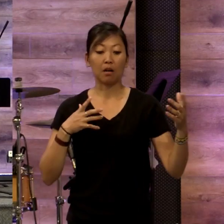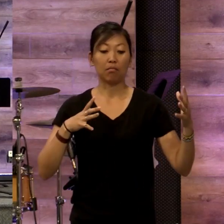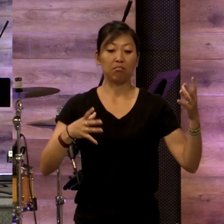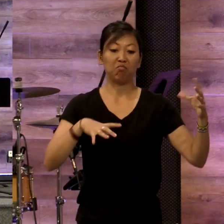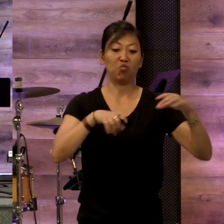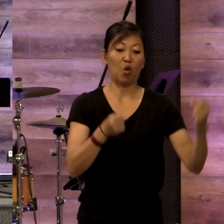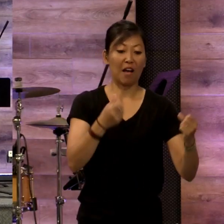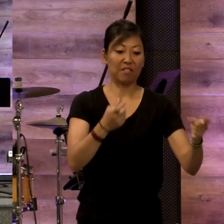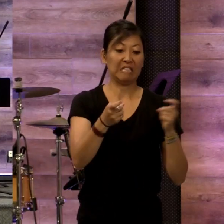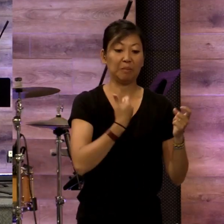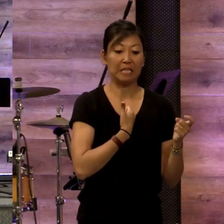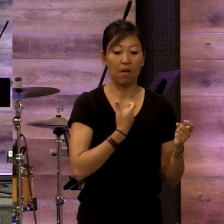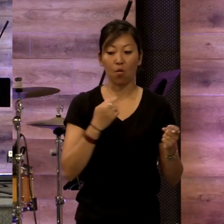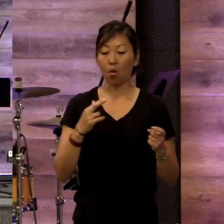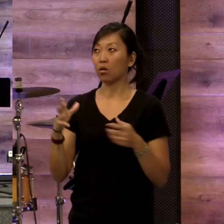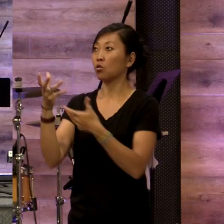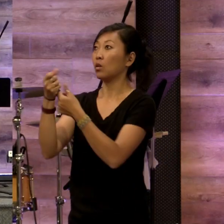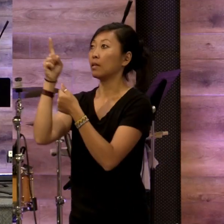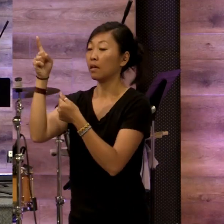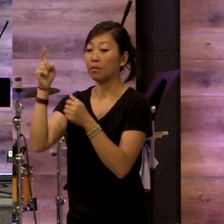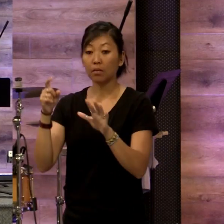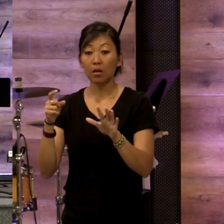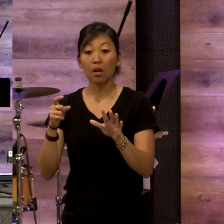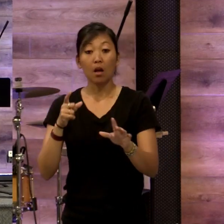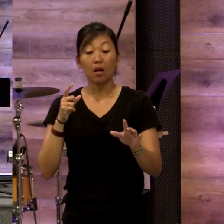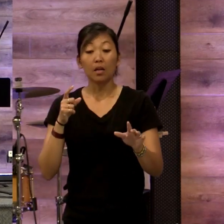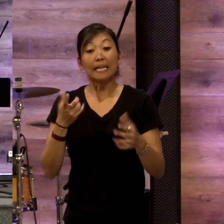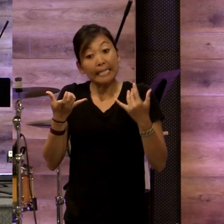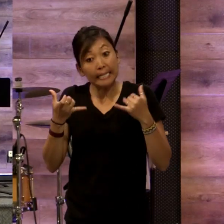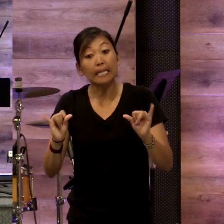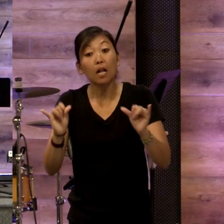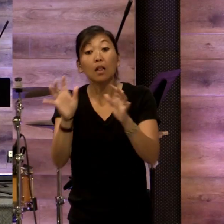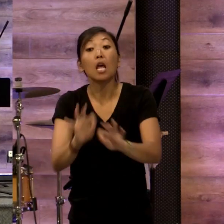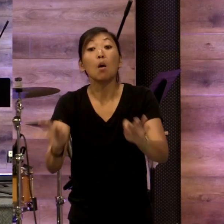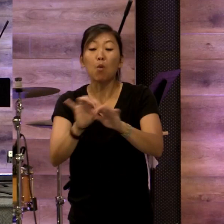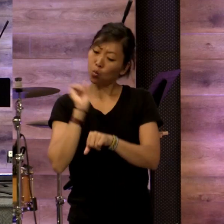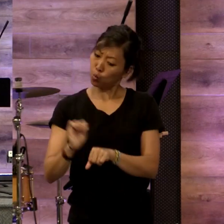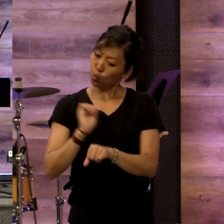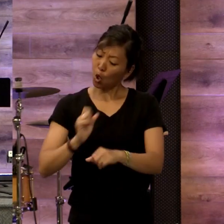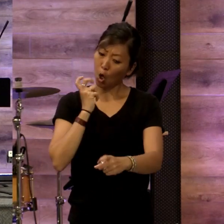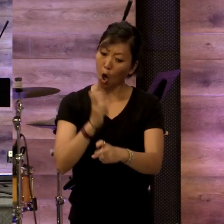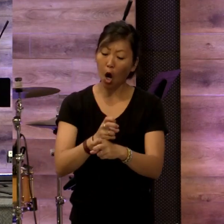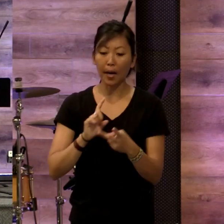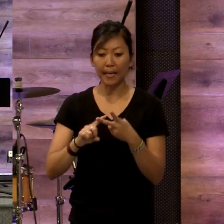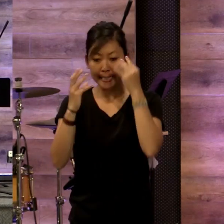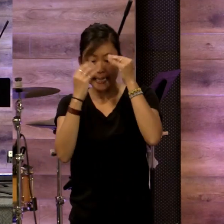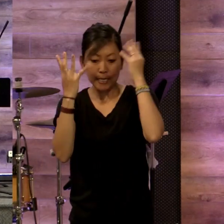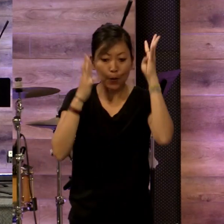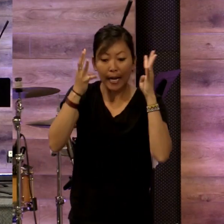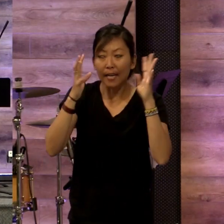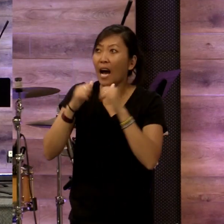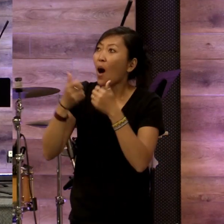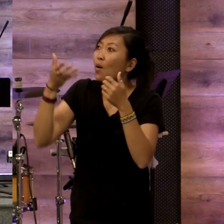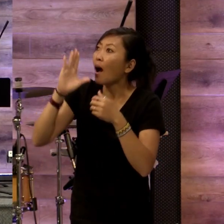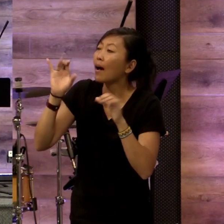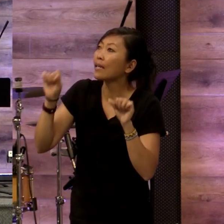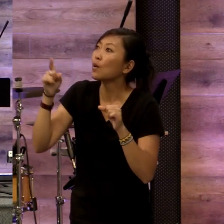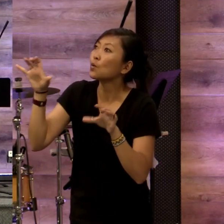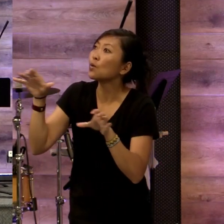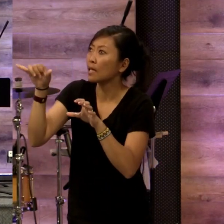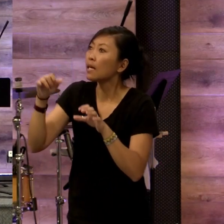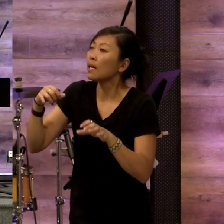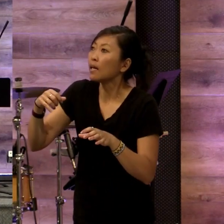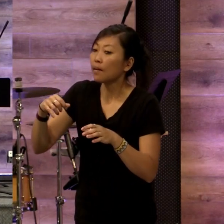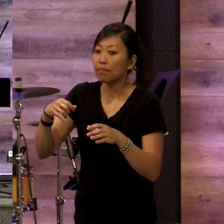My point here is not that we shouldn't try hard or think creatively about how God might deliver. I know on the other side of this